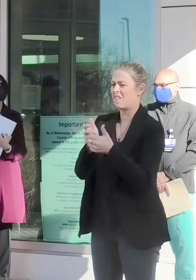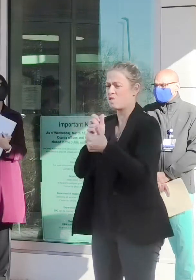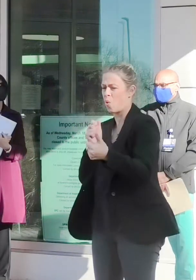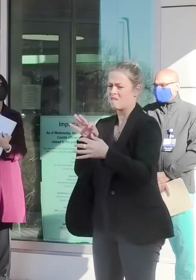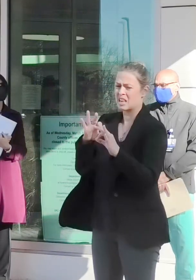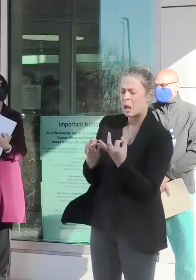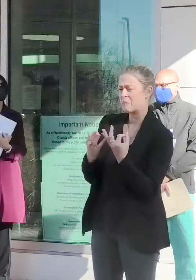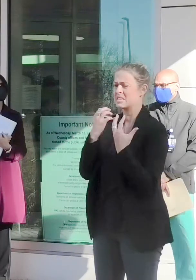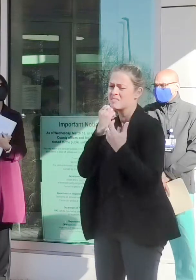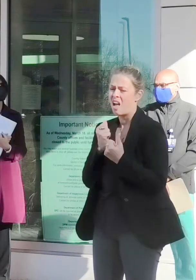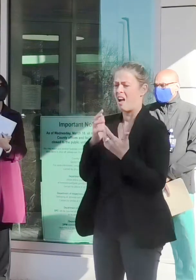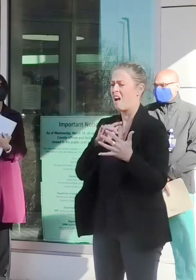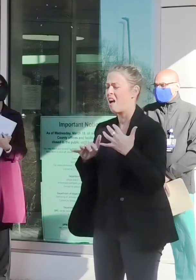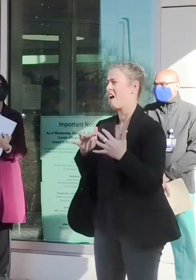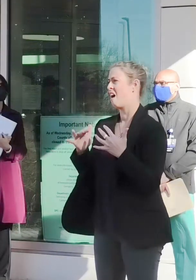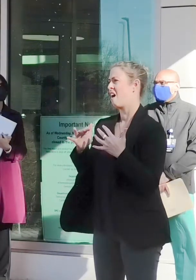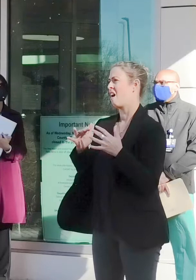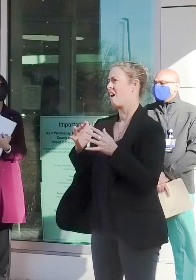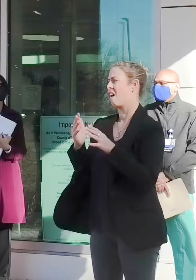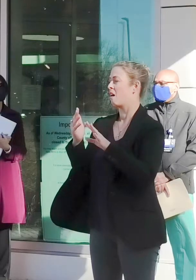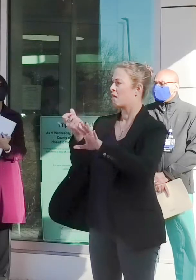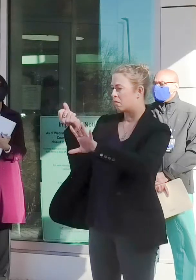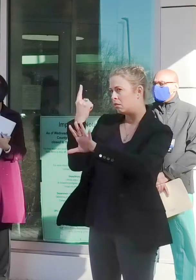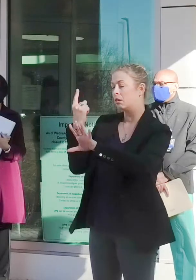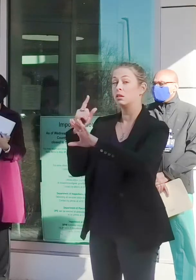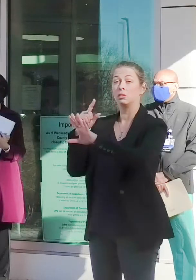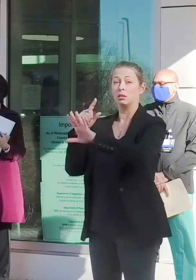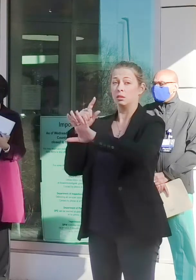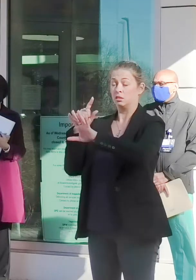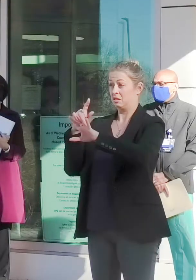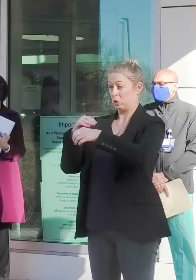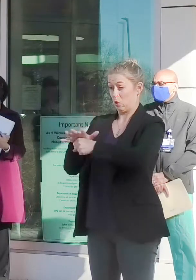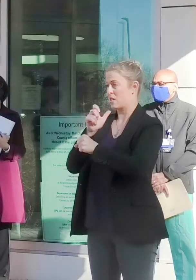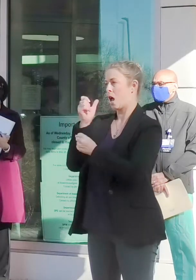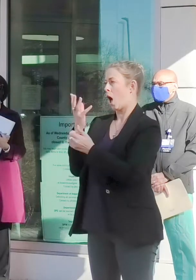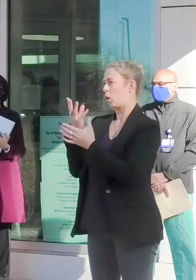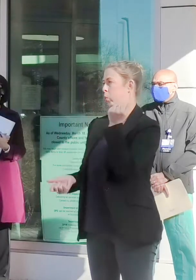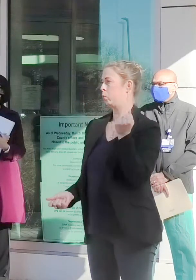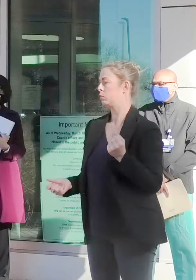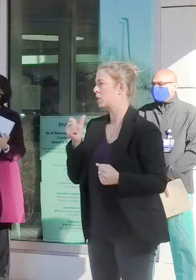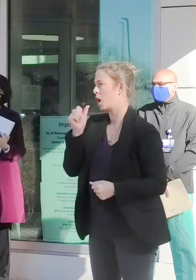also unfortunately not going away anytime soon. With